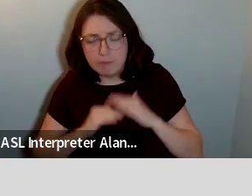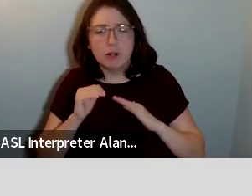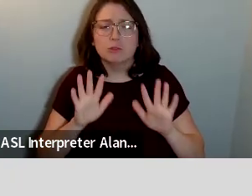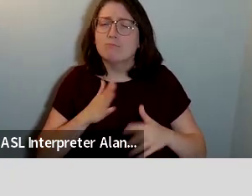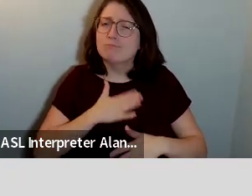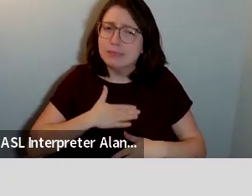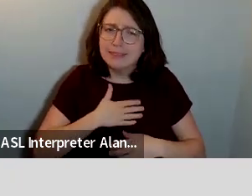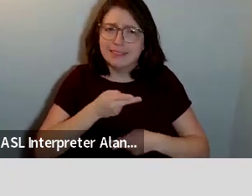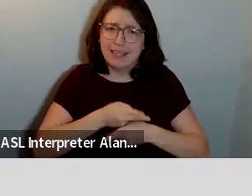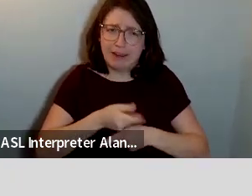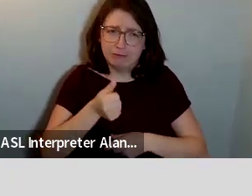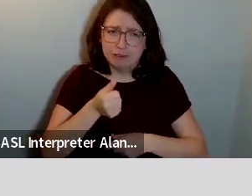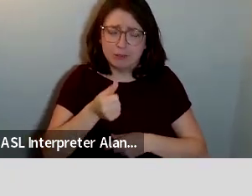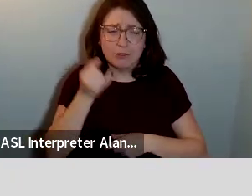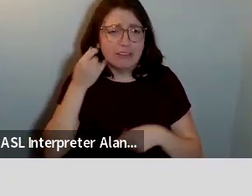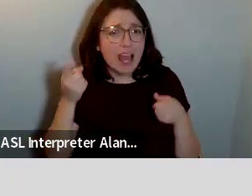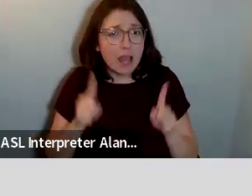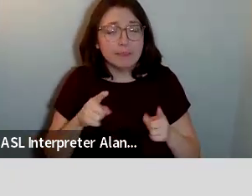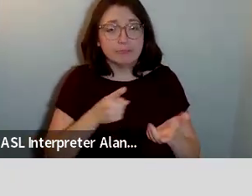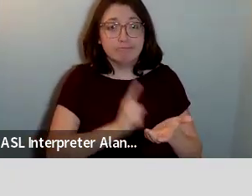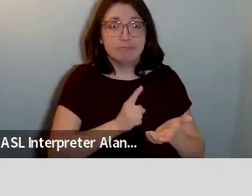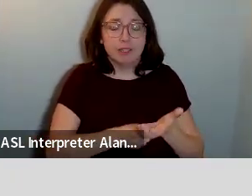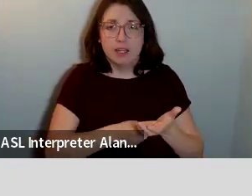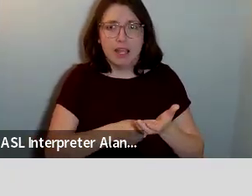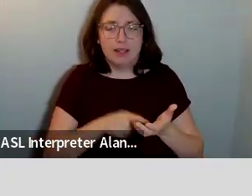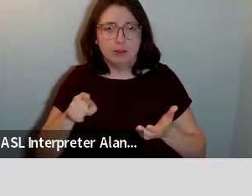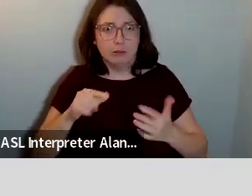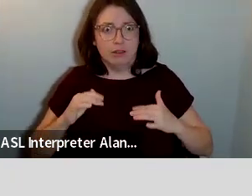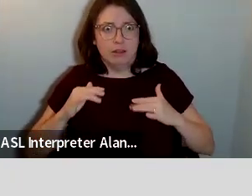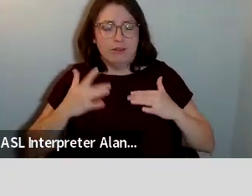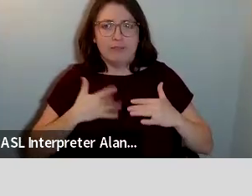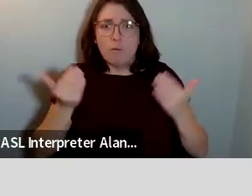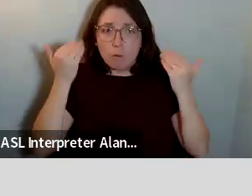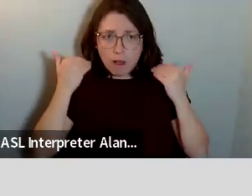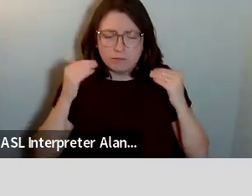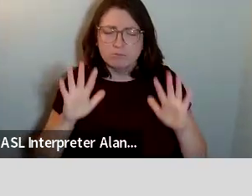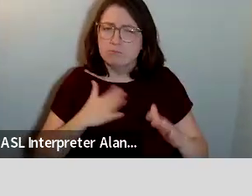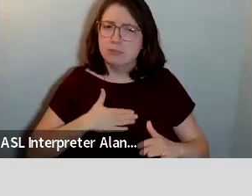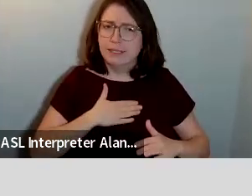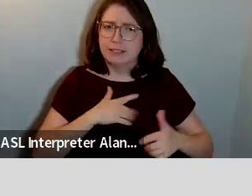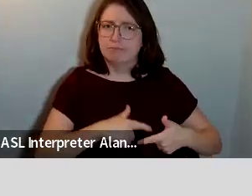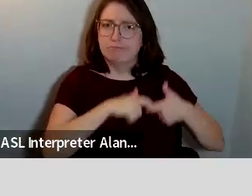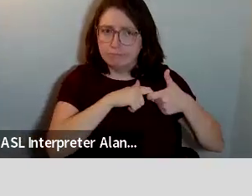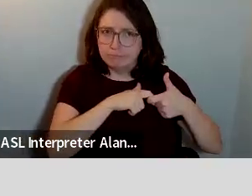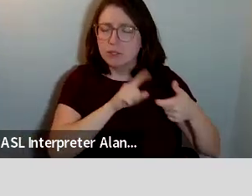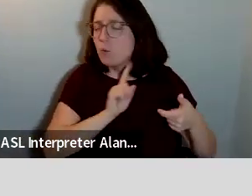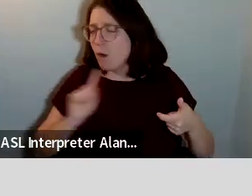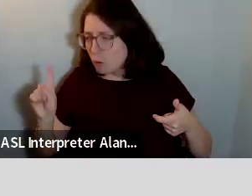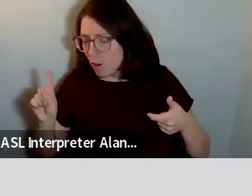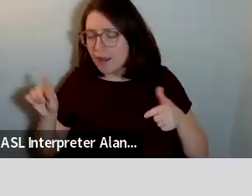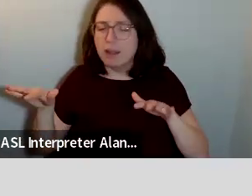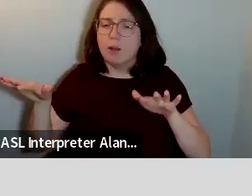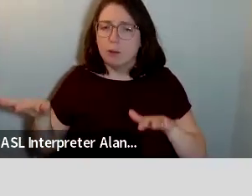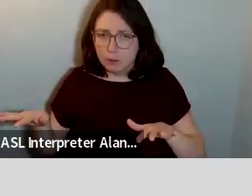if I'm touching on anything that feels too much at the moment, feel welcome to take a break, to step away.